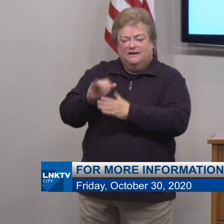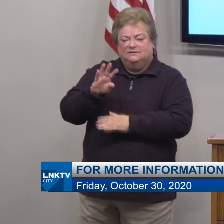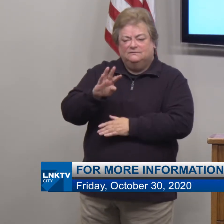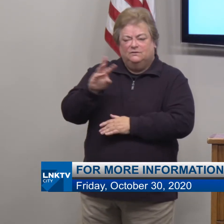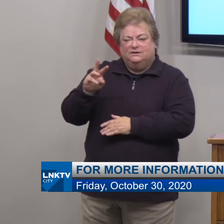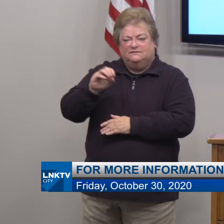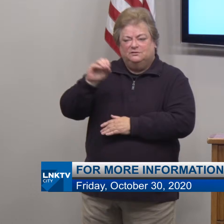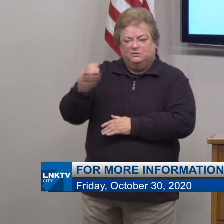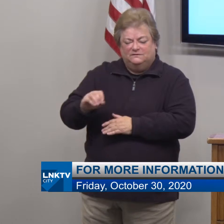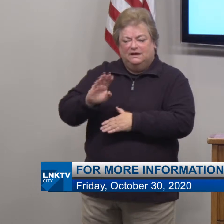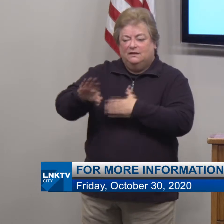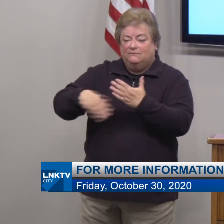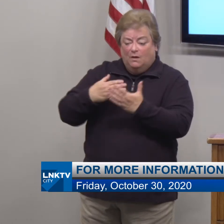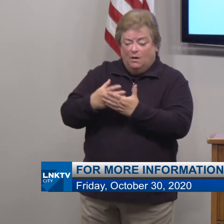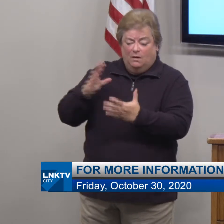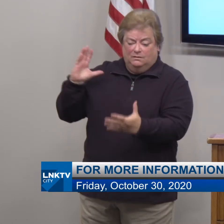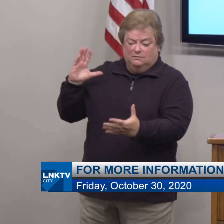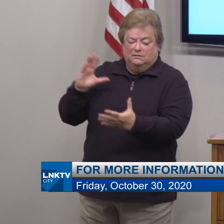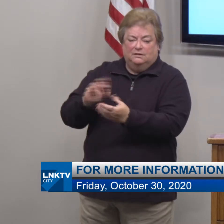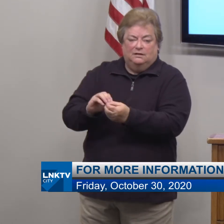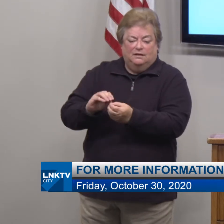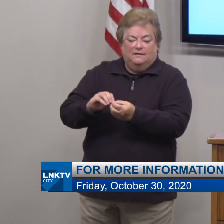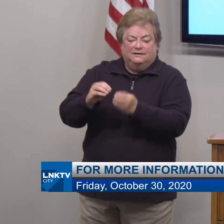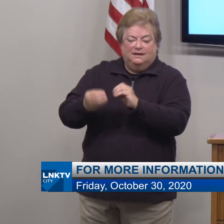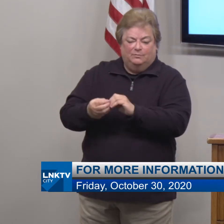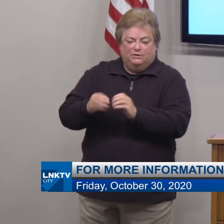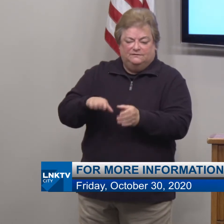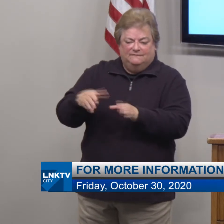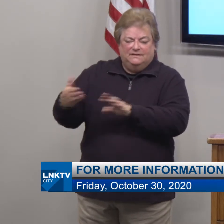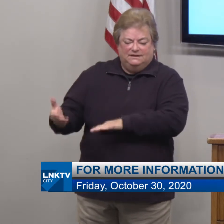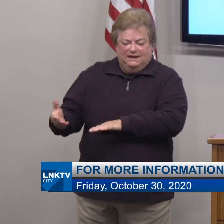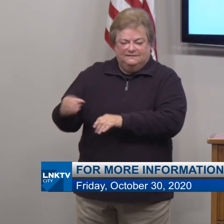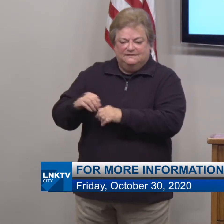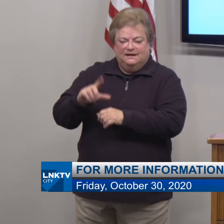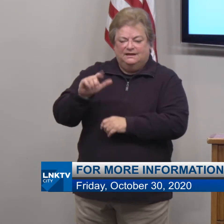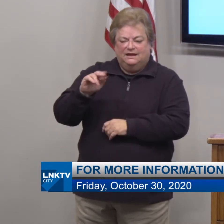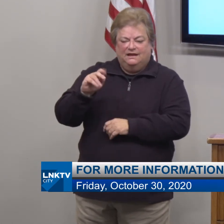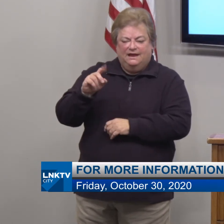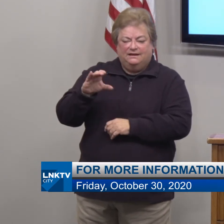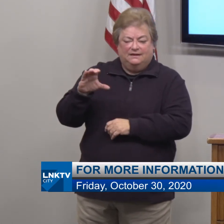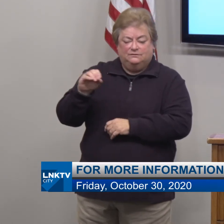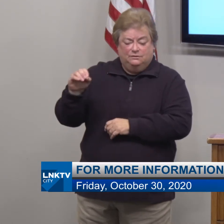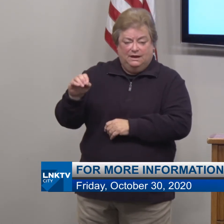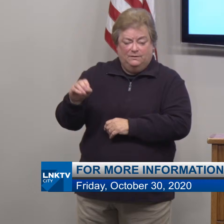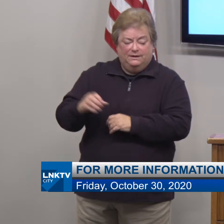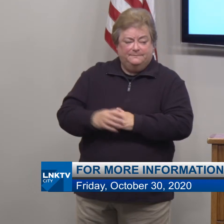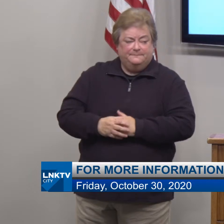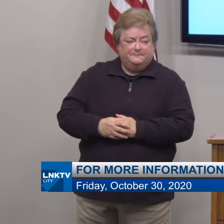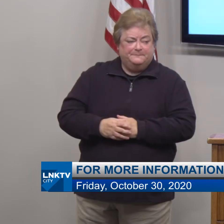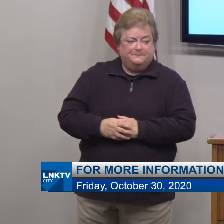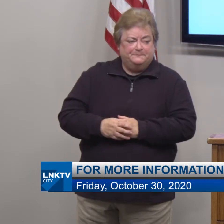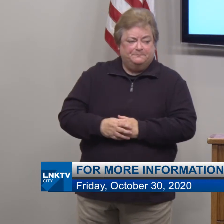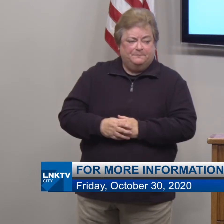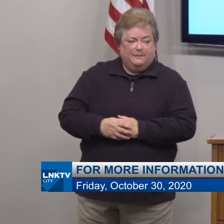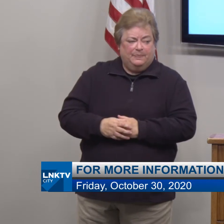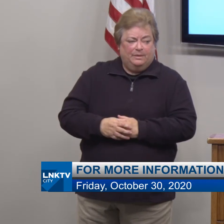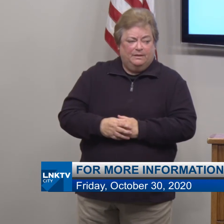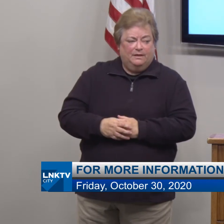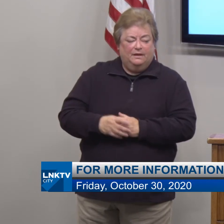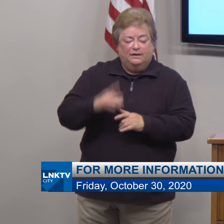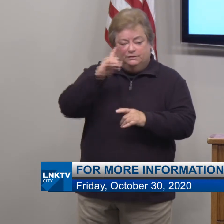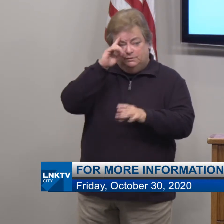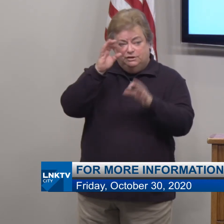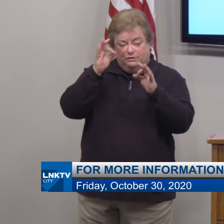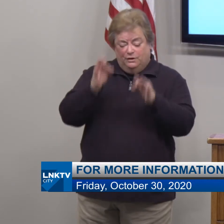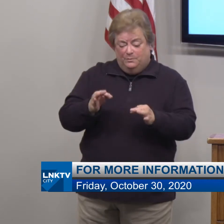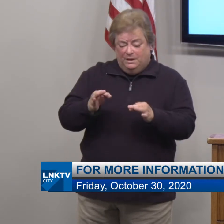46% of all COVID-19 deaths in Lancaster County during the pandemic. To determine the